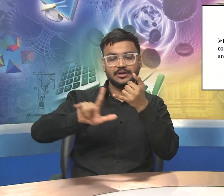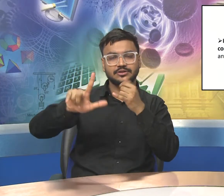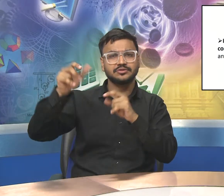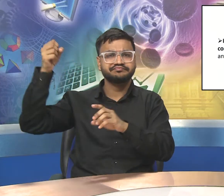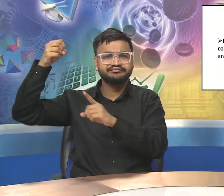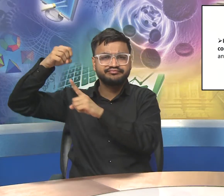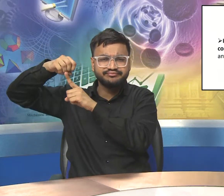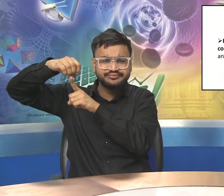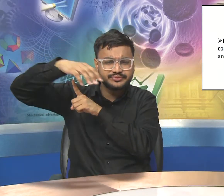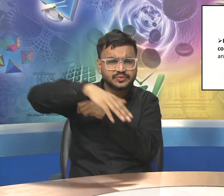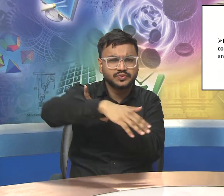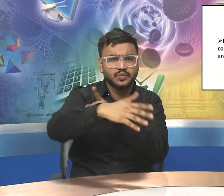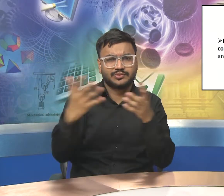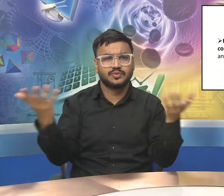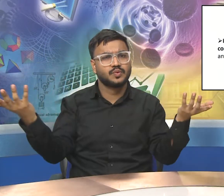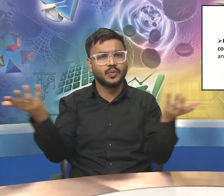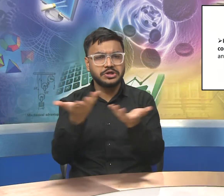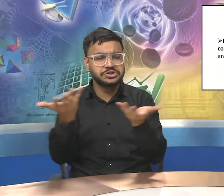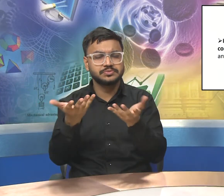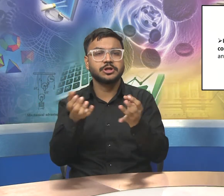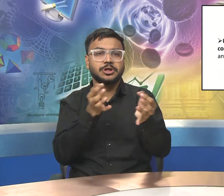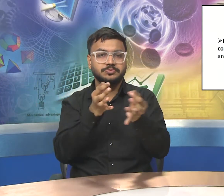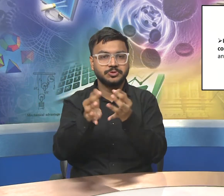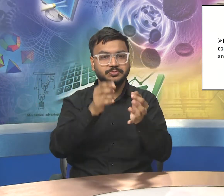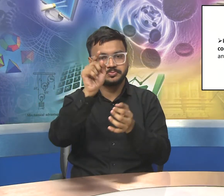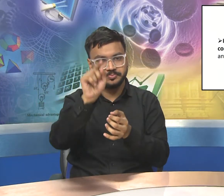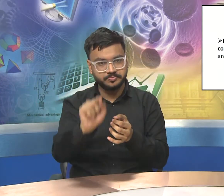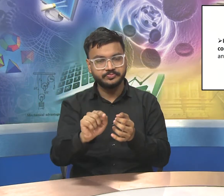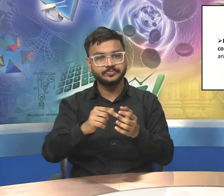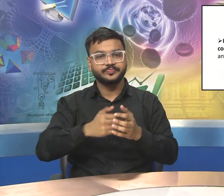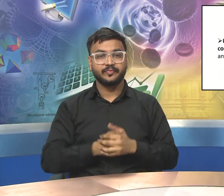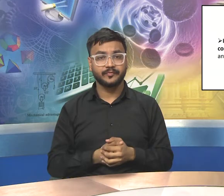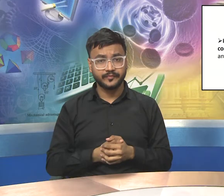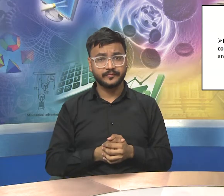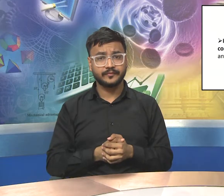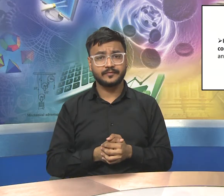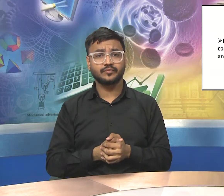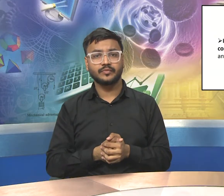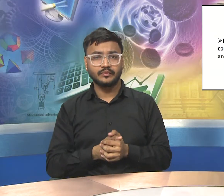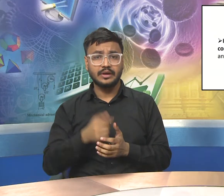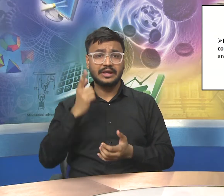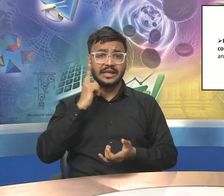We have learned now the influences on ISL.